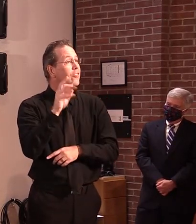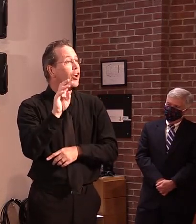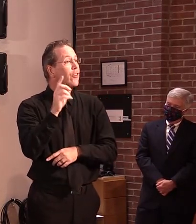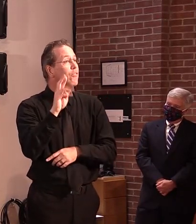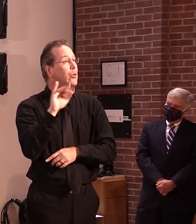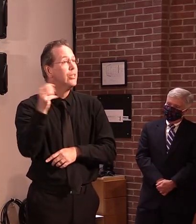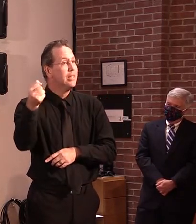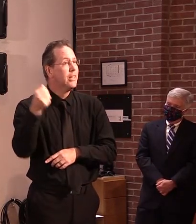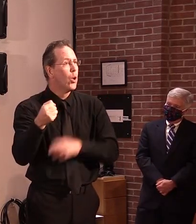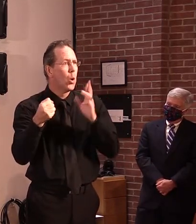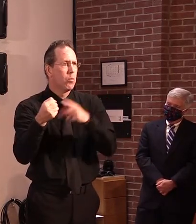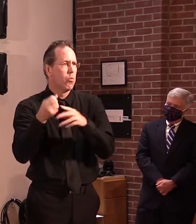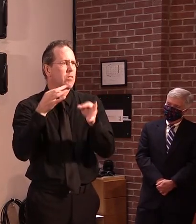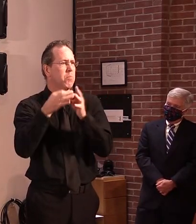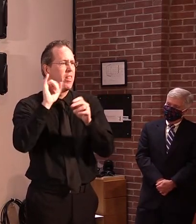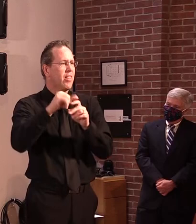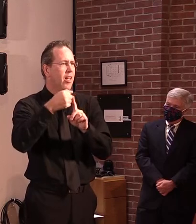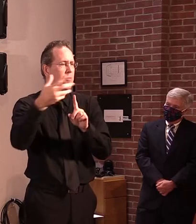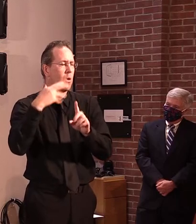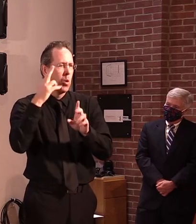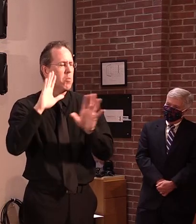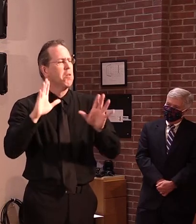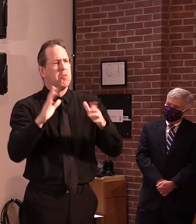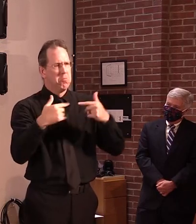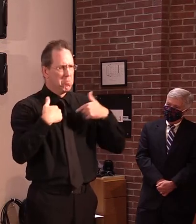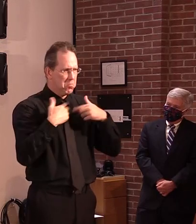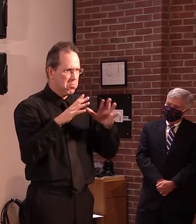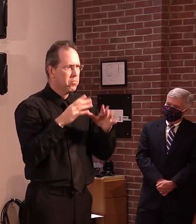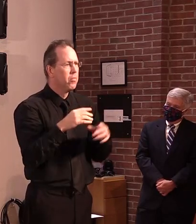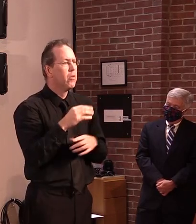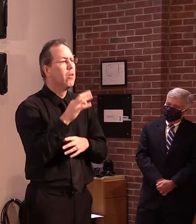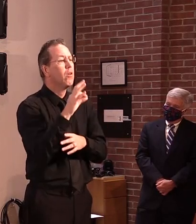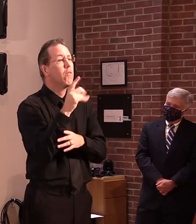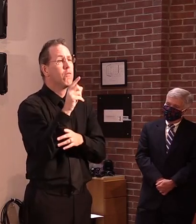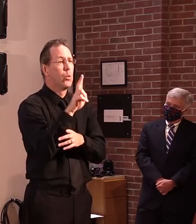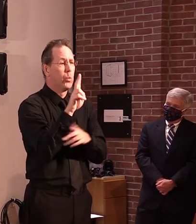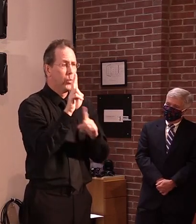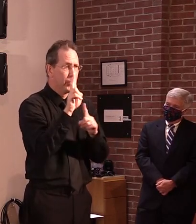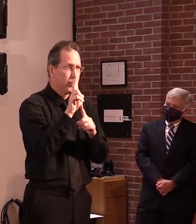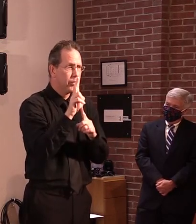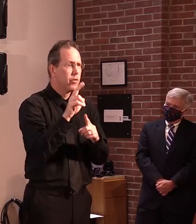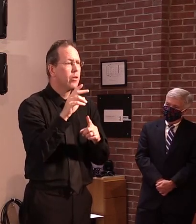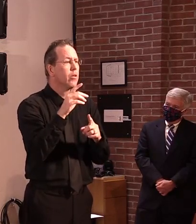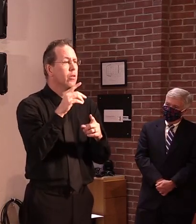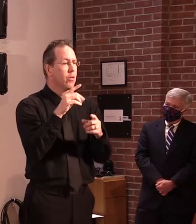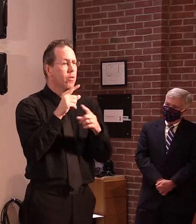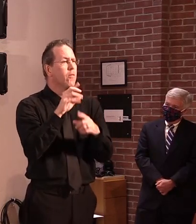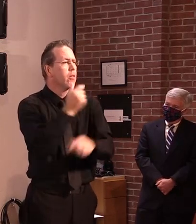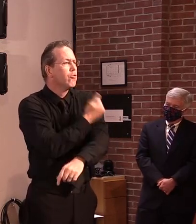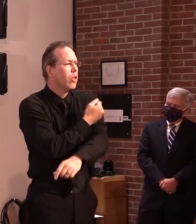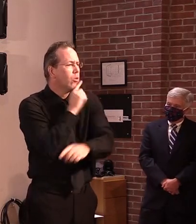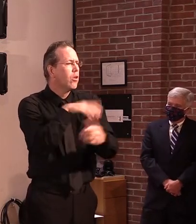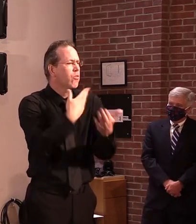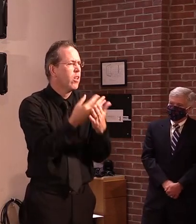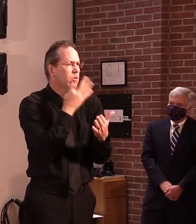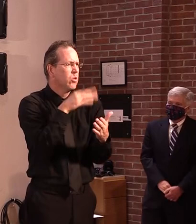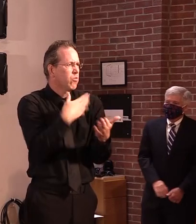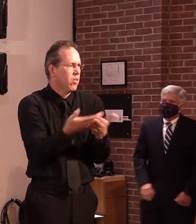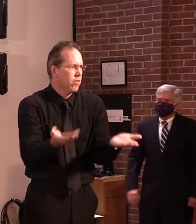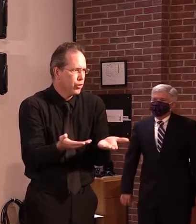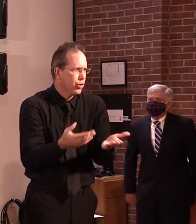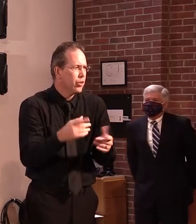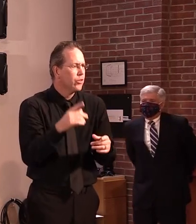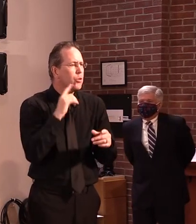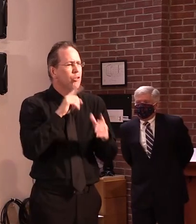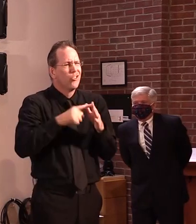here. It's not here in large numbers yet because it's just coming in, but there are a number of practices that